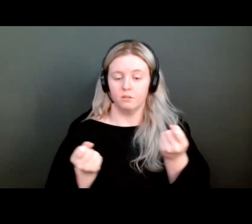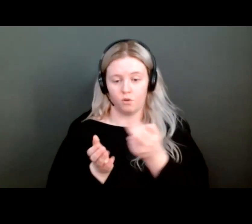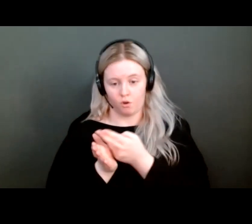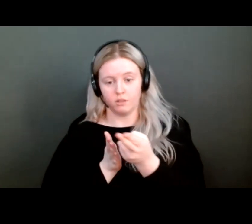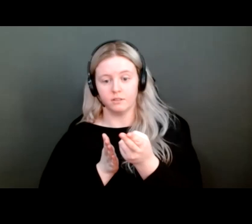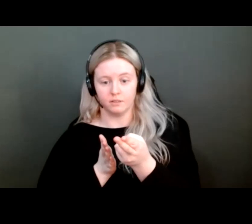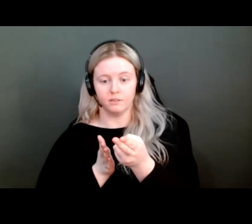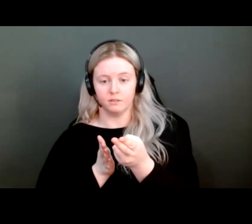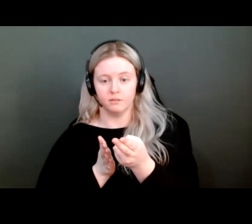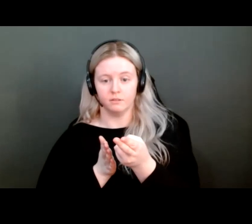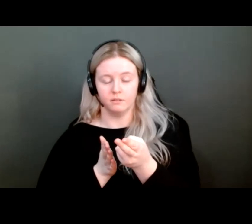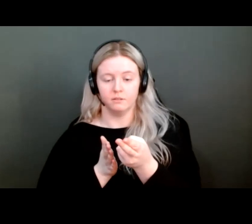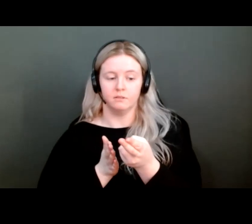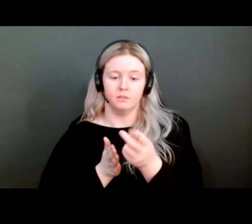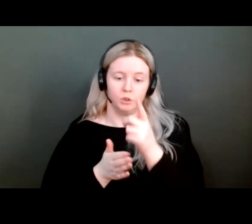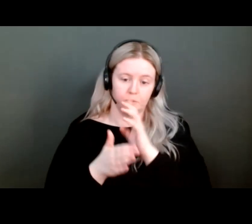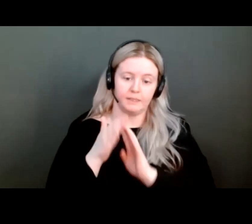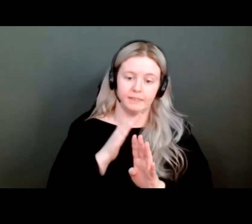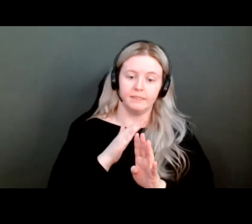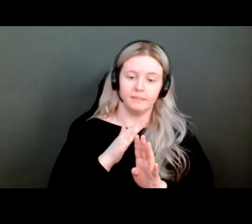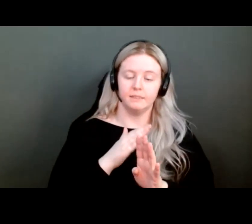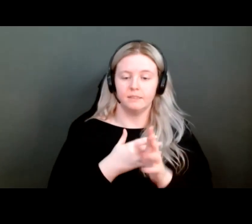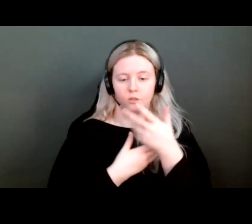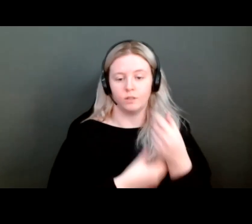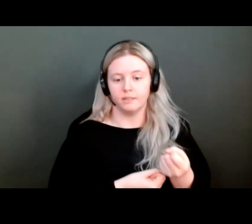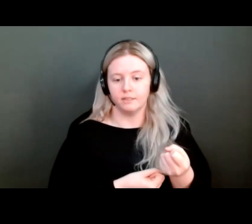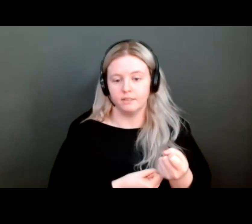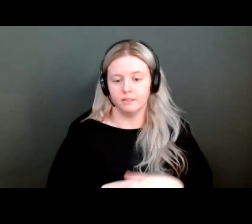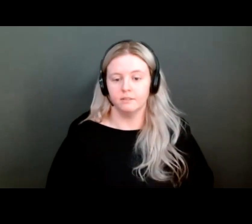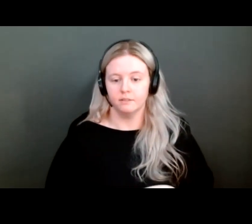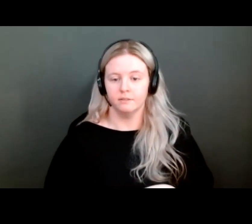honesty, humility, and trust.